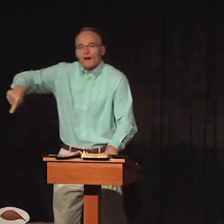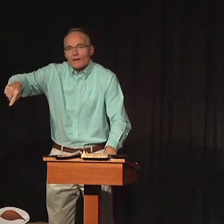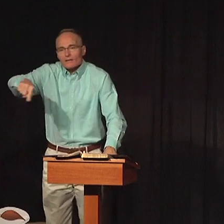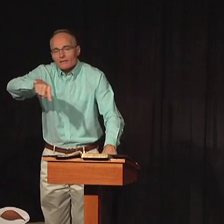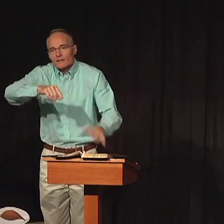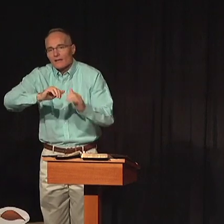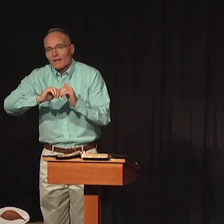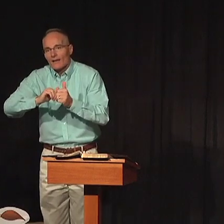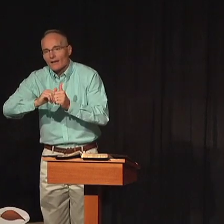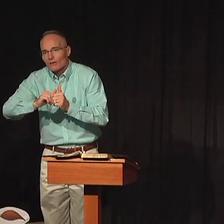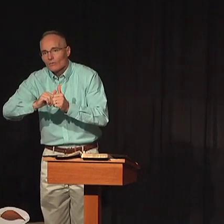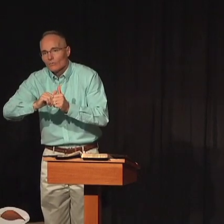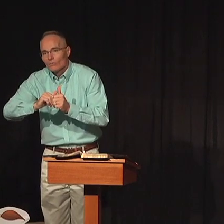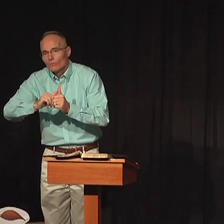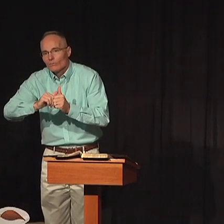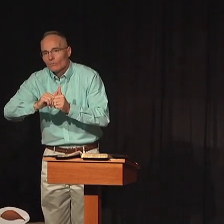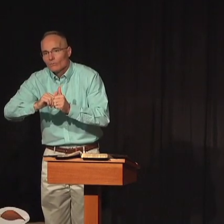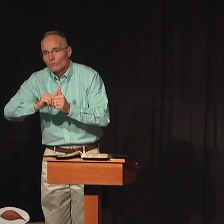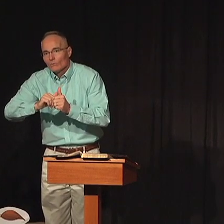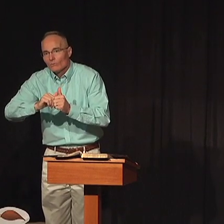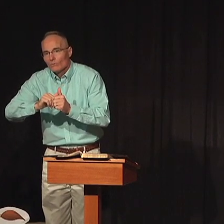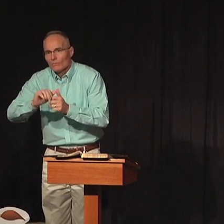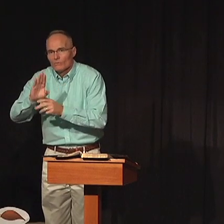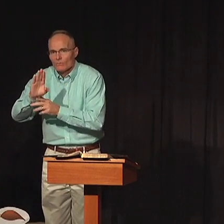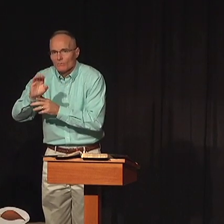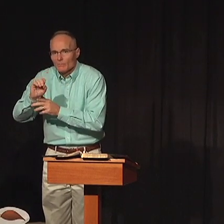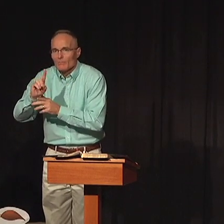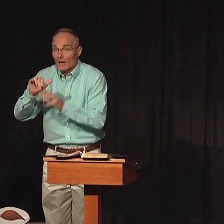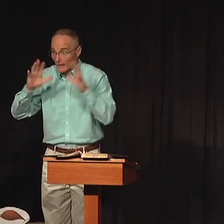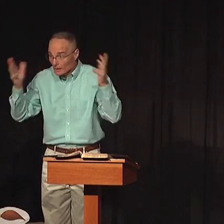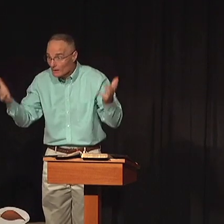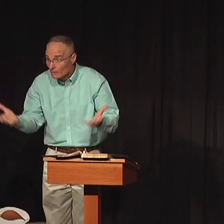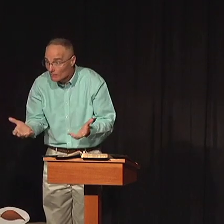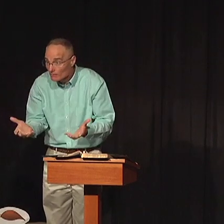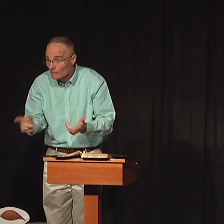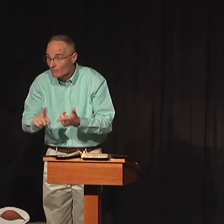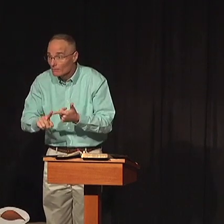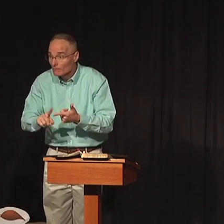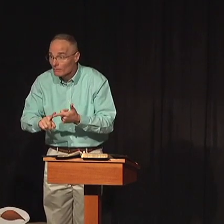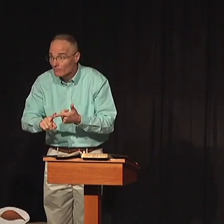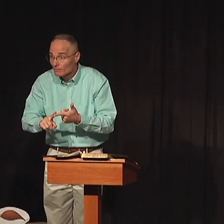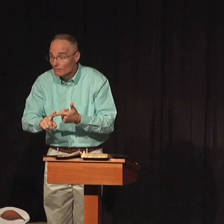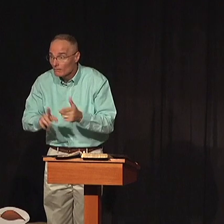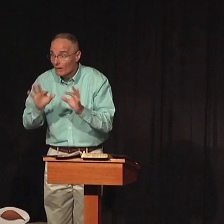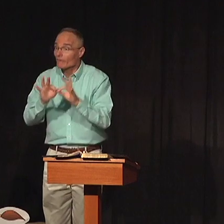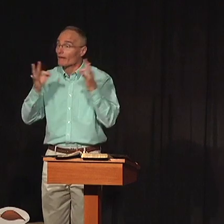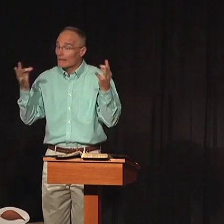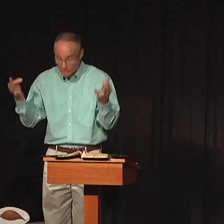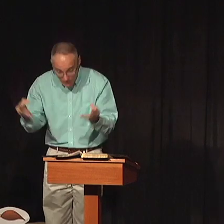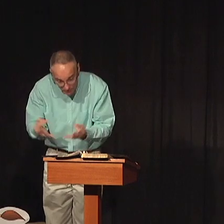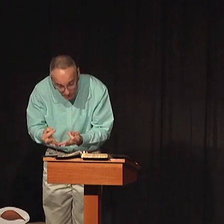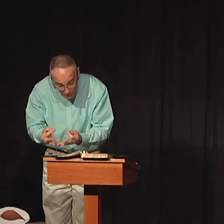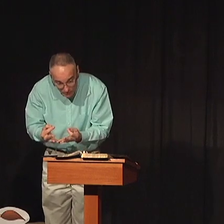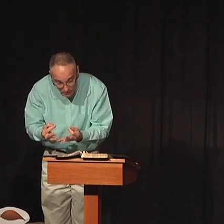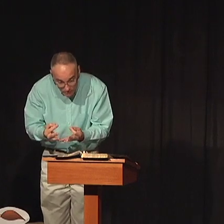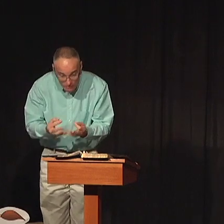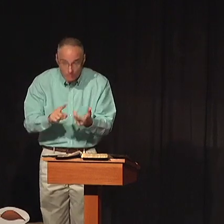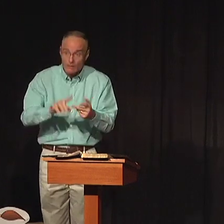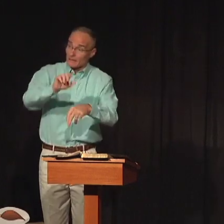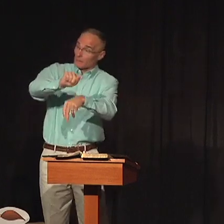describes us. How does it do that? As a body, a family,